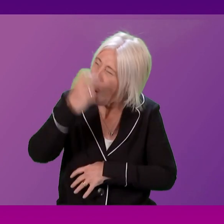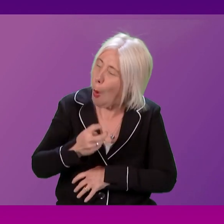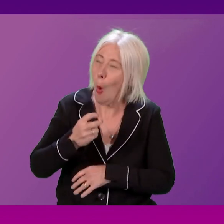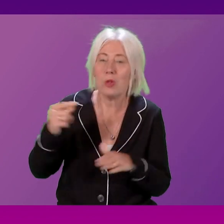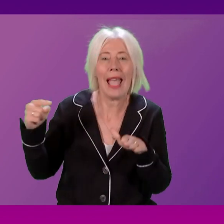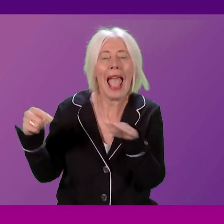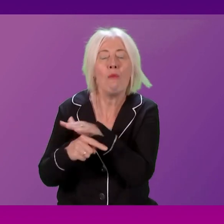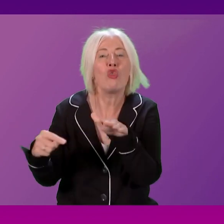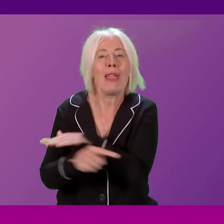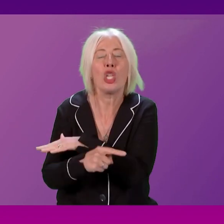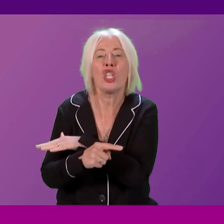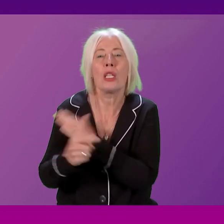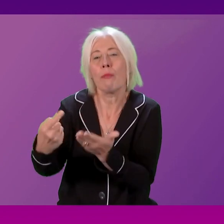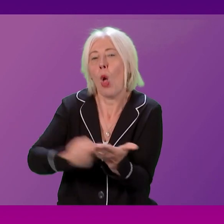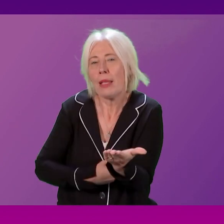First Minister.